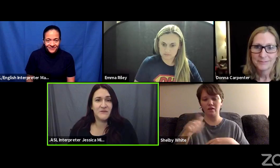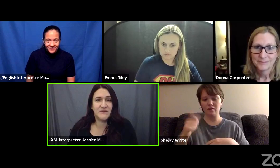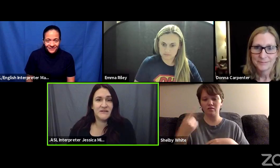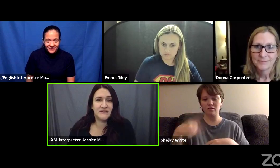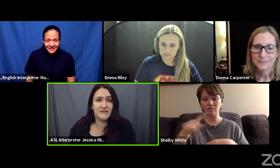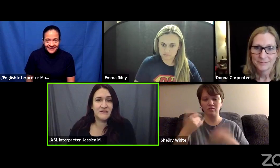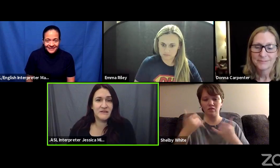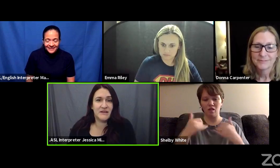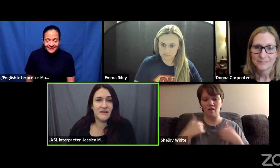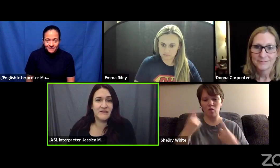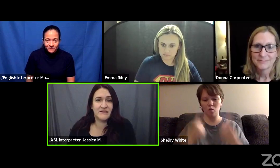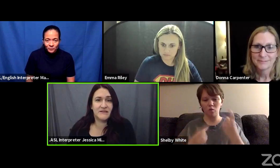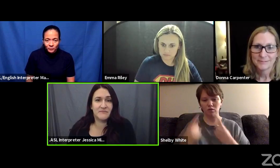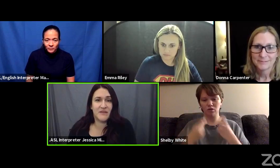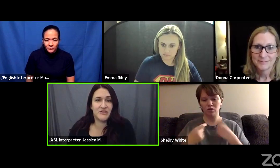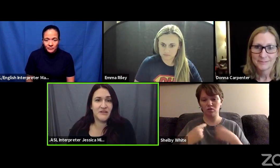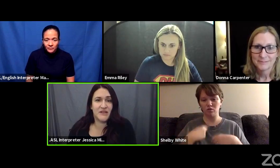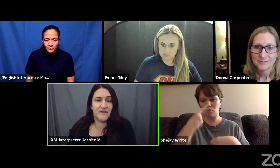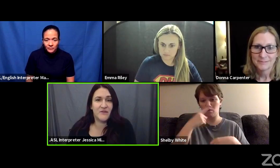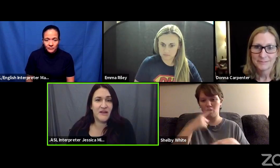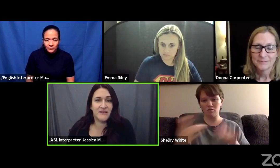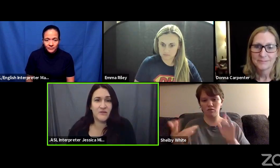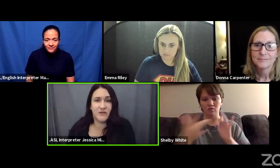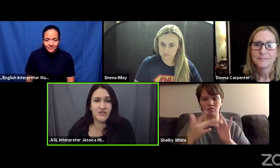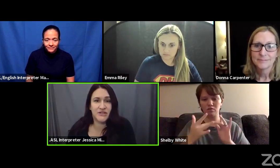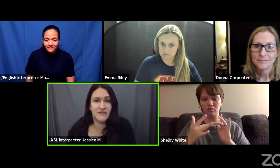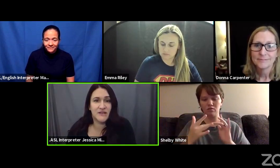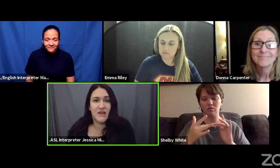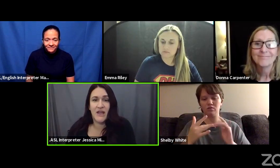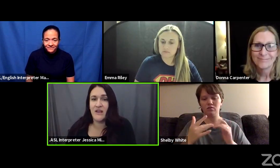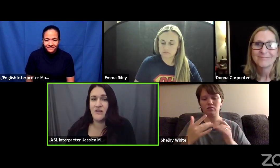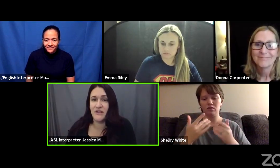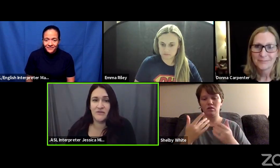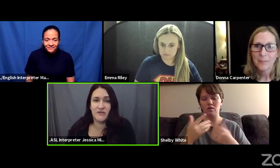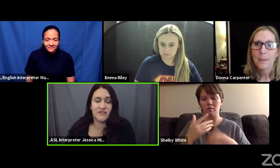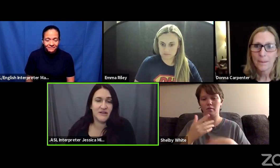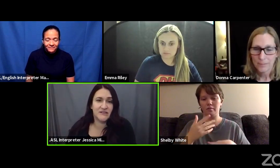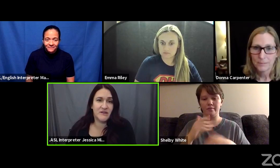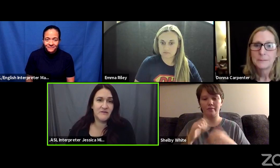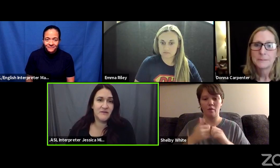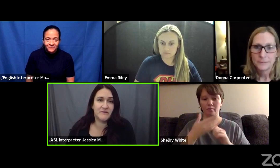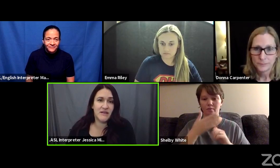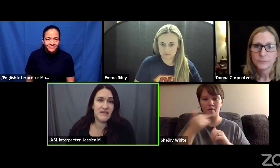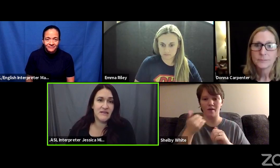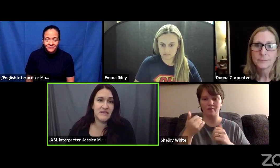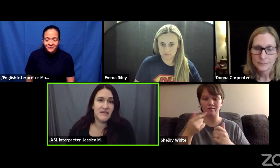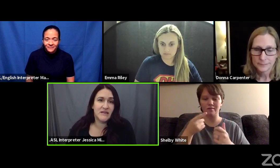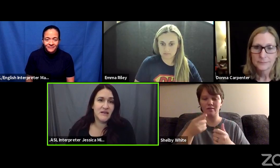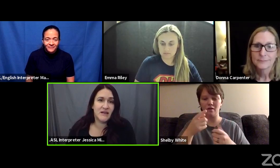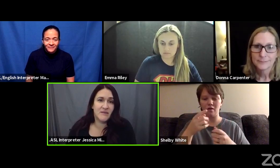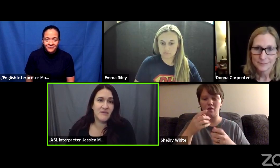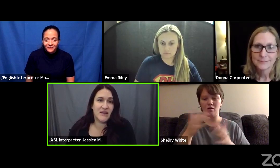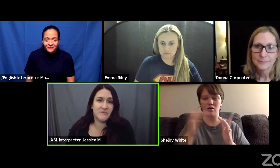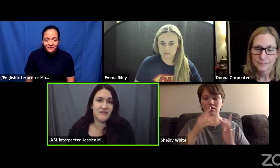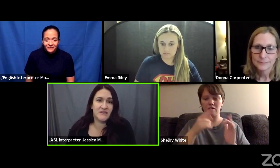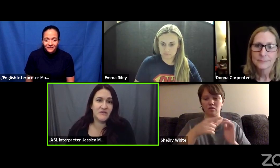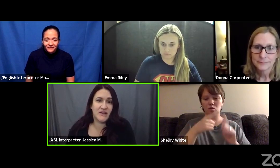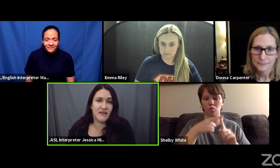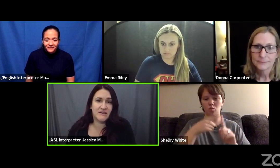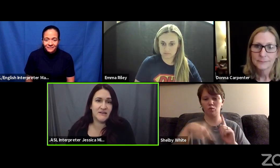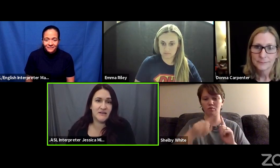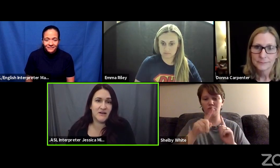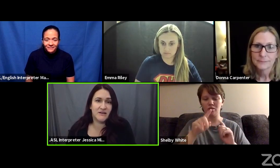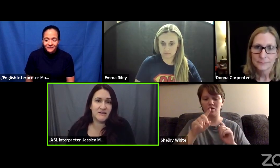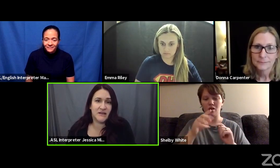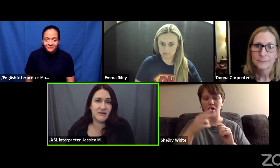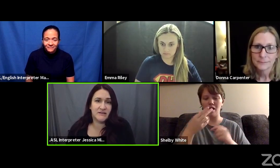Yeah, I just want to mention that if anyone has questions, anyone can reach out to me, feel free. And how to best do